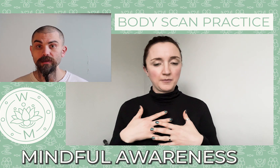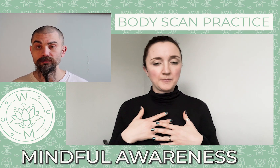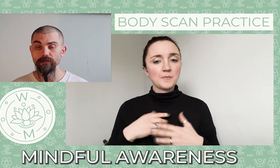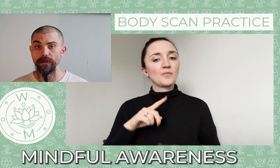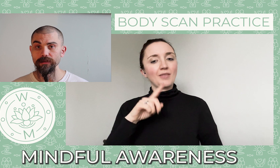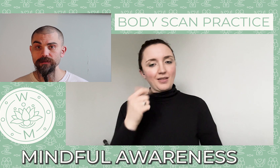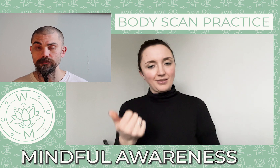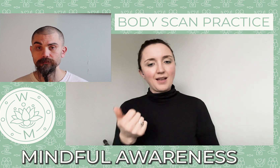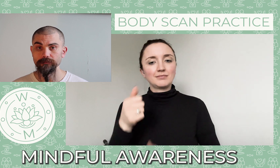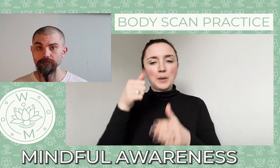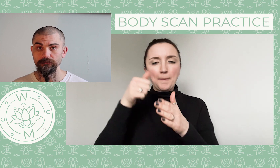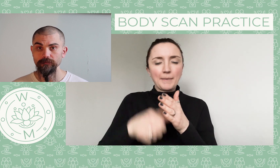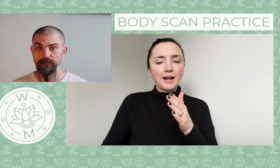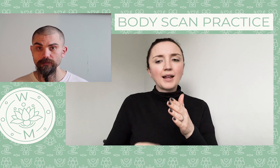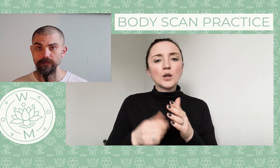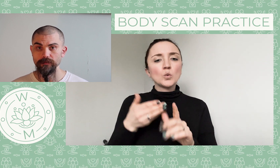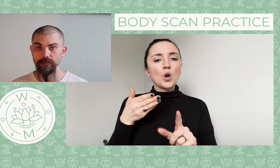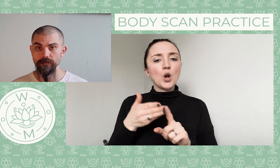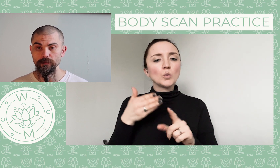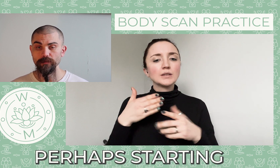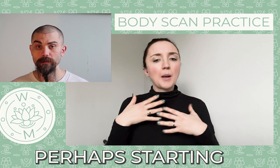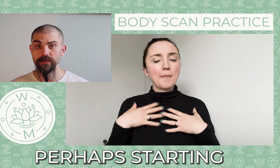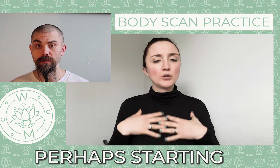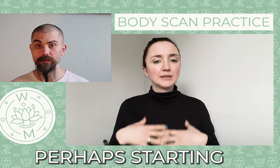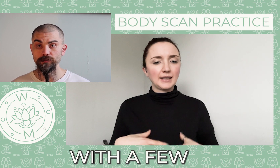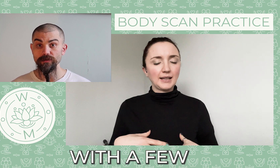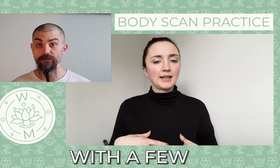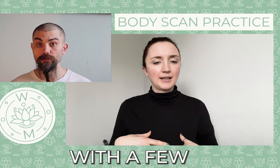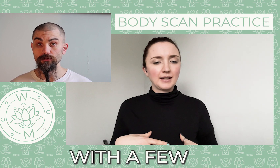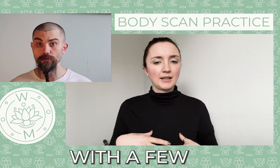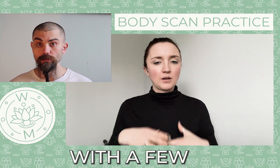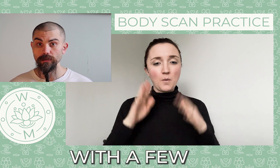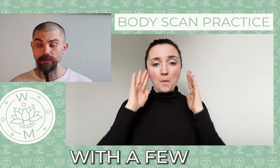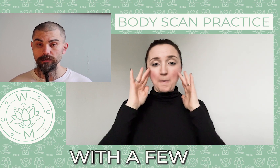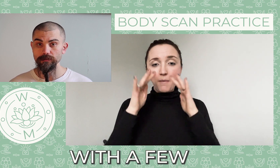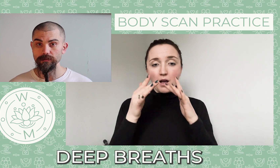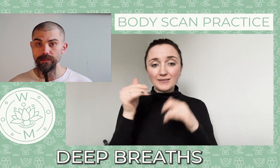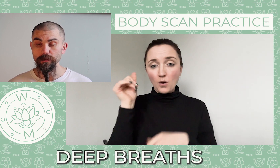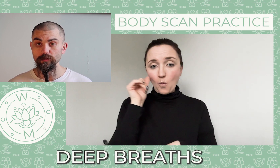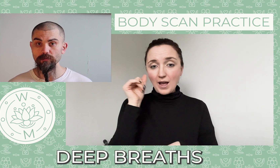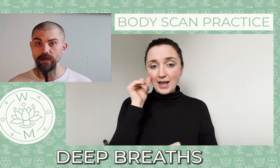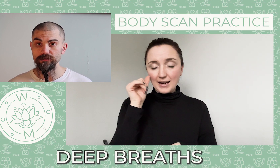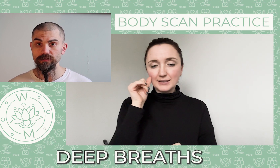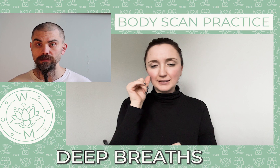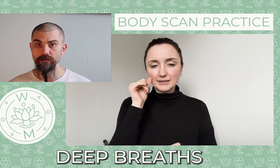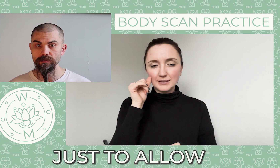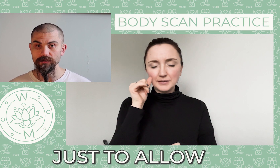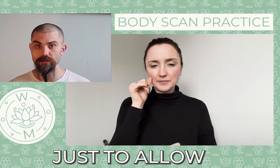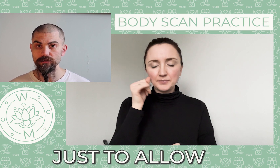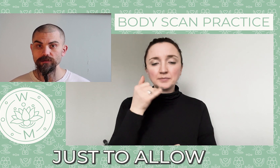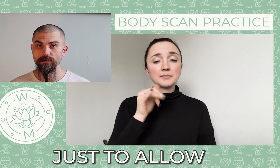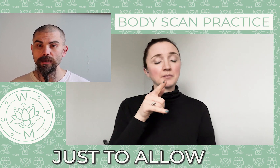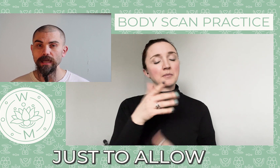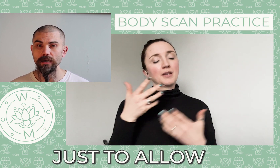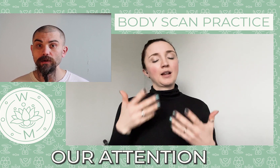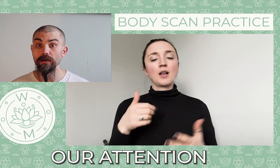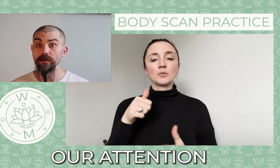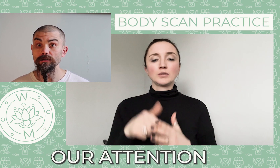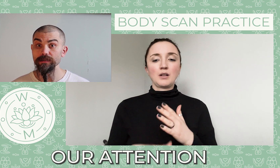mindful awareness. Perhaps starting with a few deep breaths just to allow our